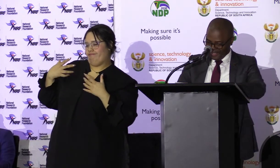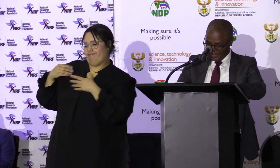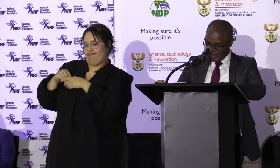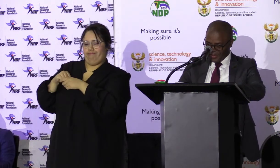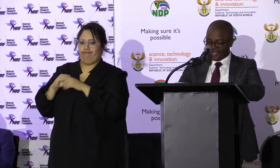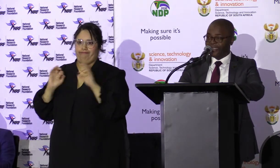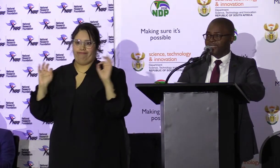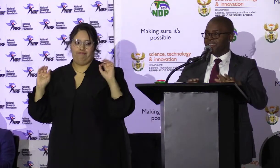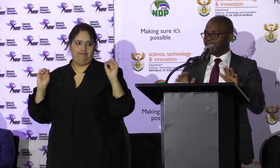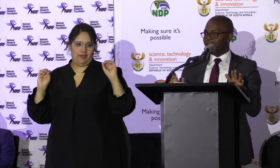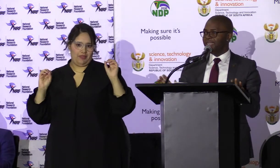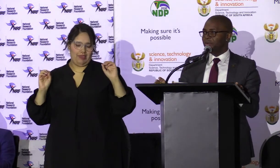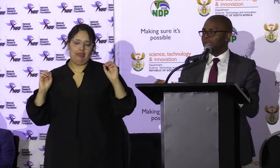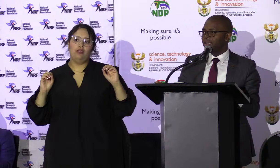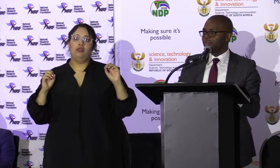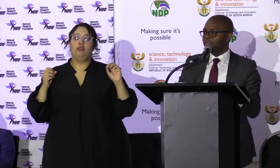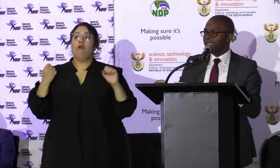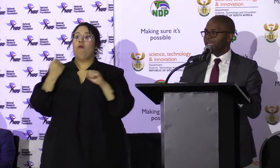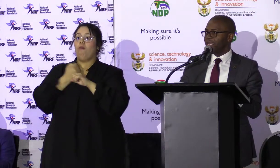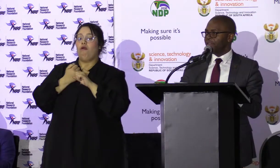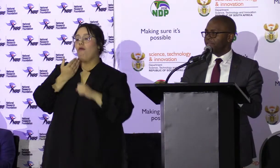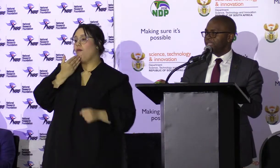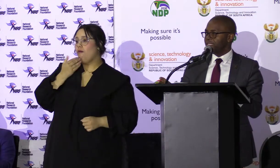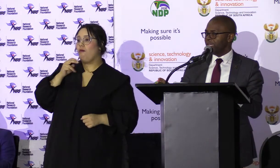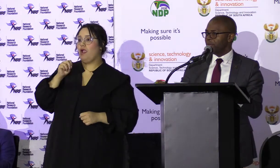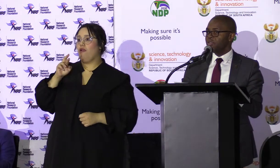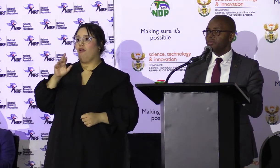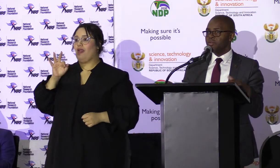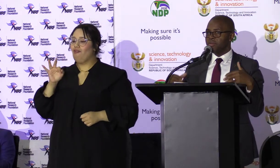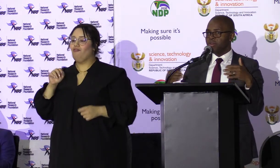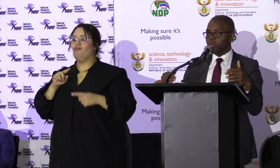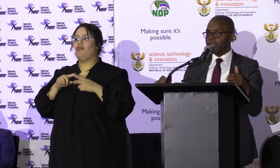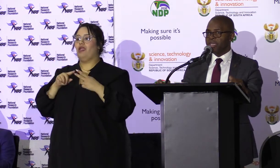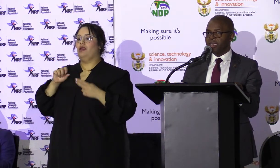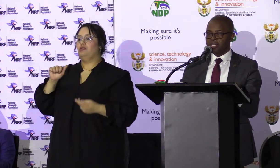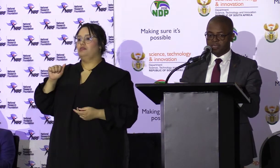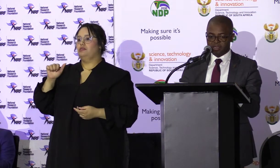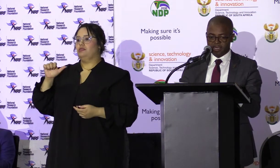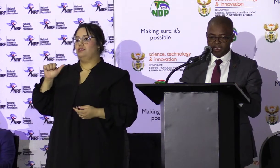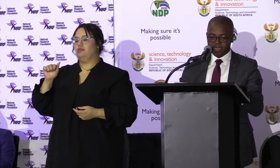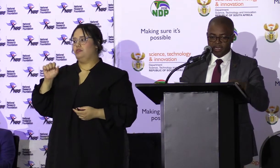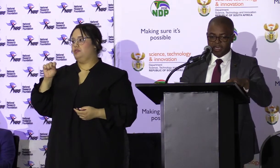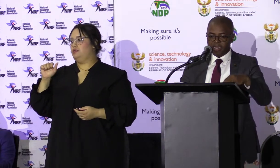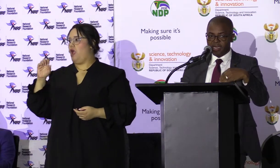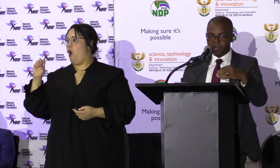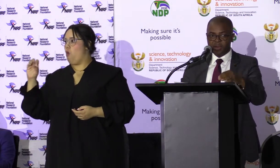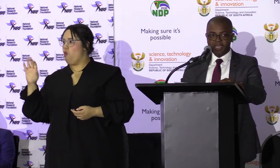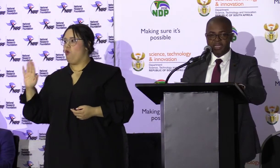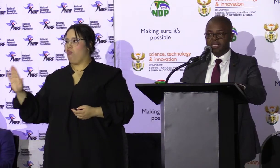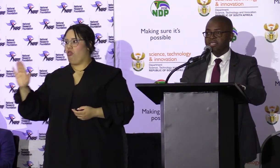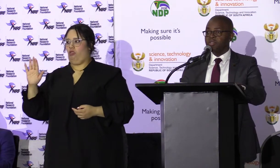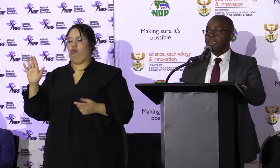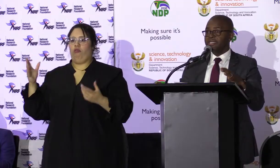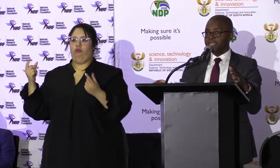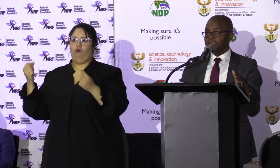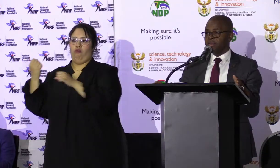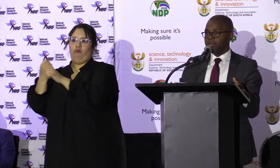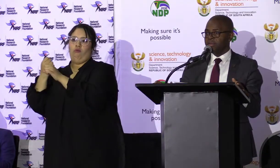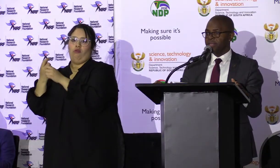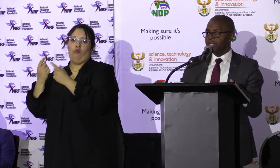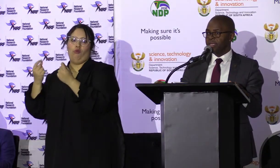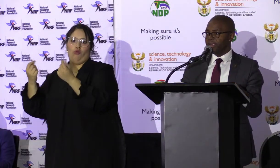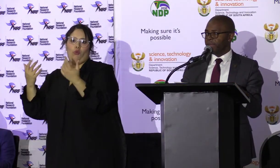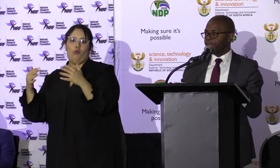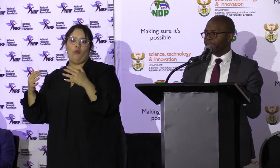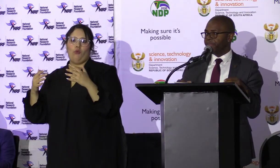done here. You know, it's really the work of the NRF and SAAO to communicate in a way that is so